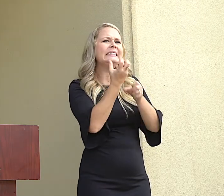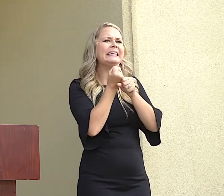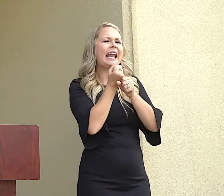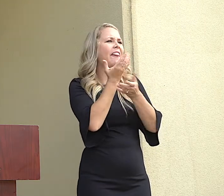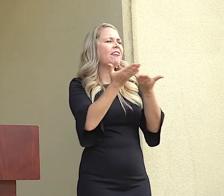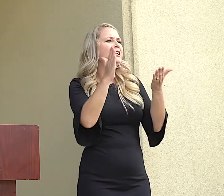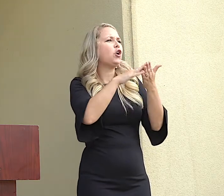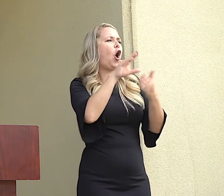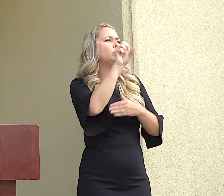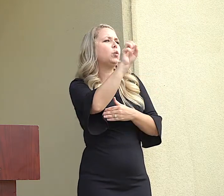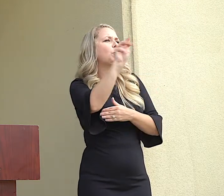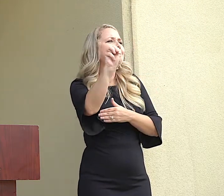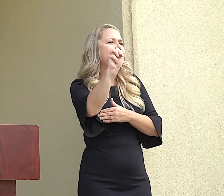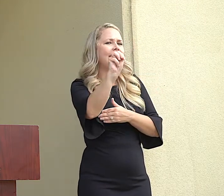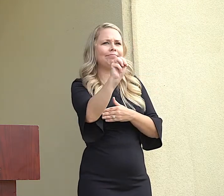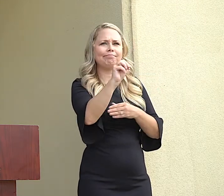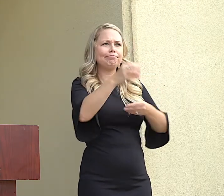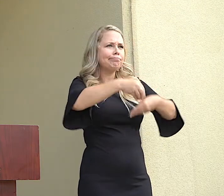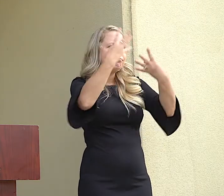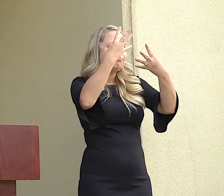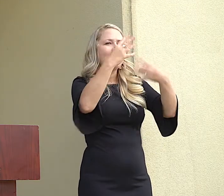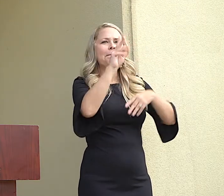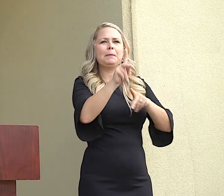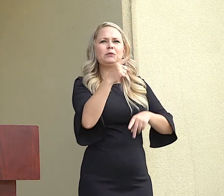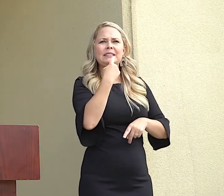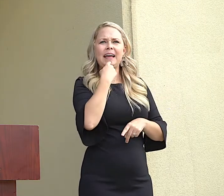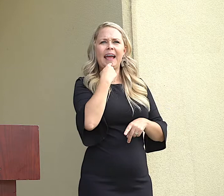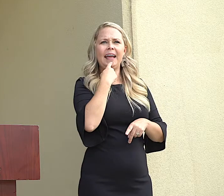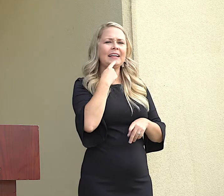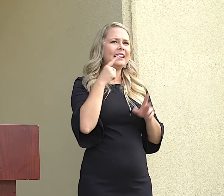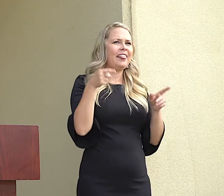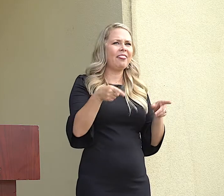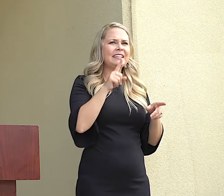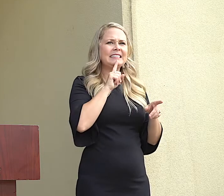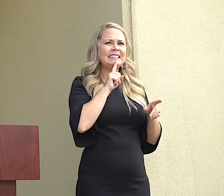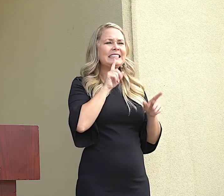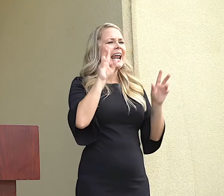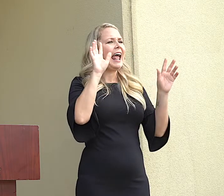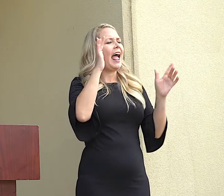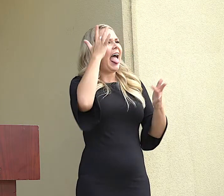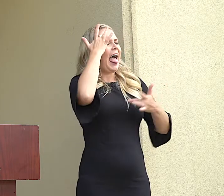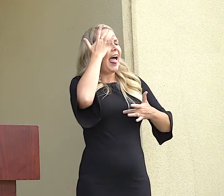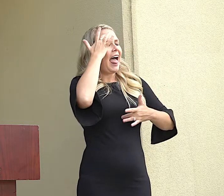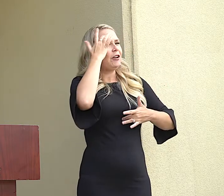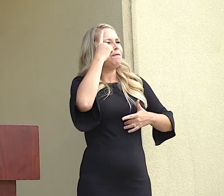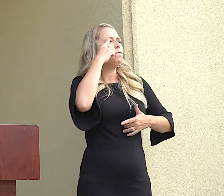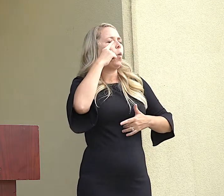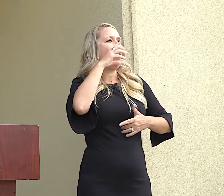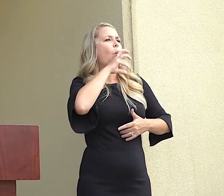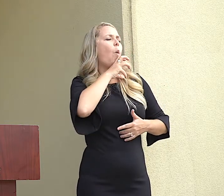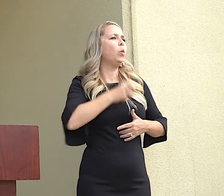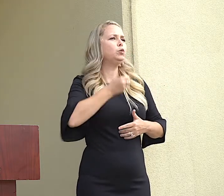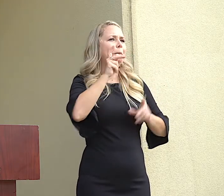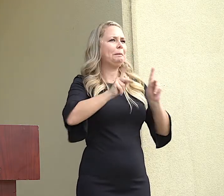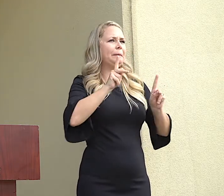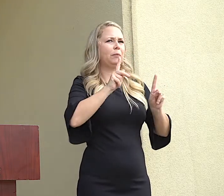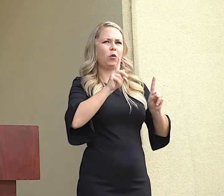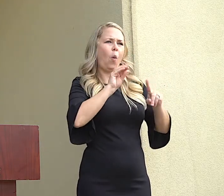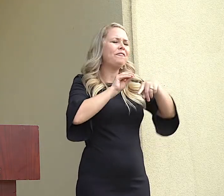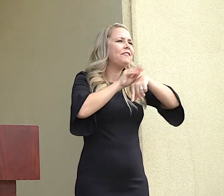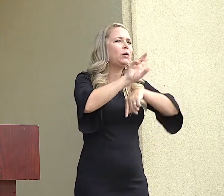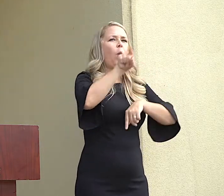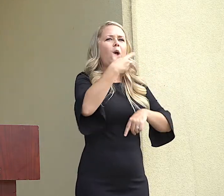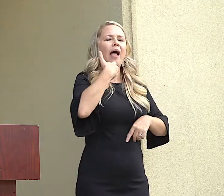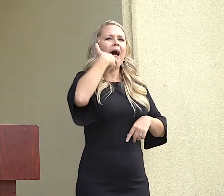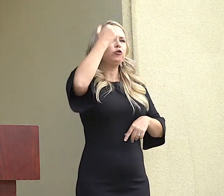on social media with, I guess, like a lot of people saying that this is quote unquote an elderly disease, or like it's just affected mostly elderly, which